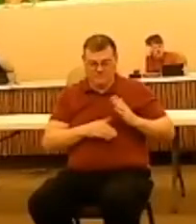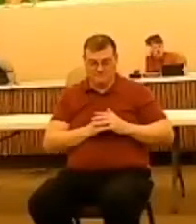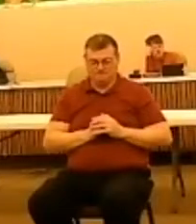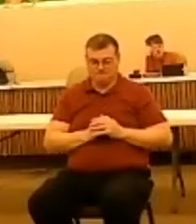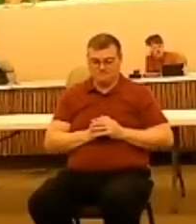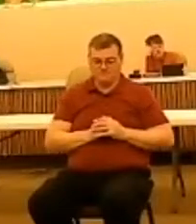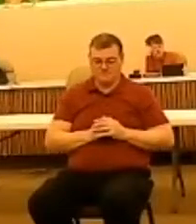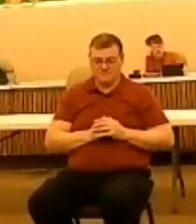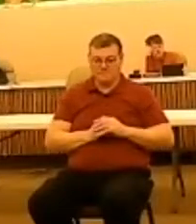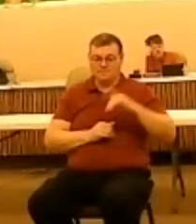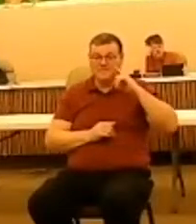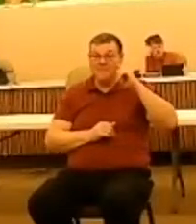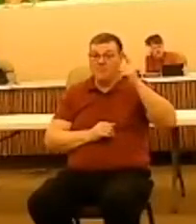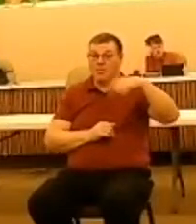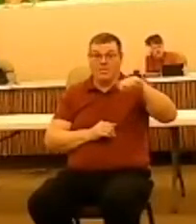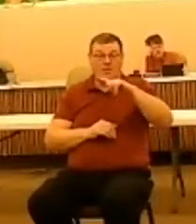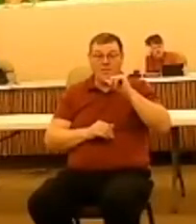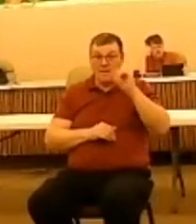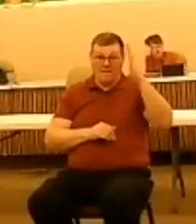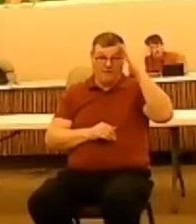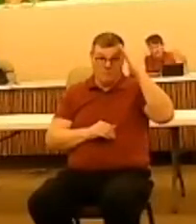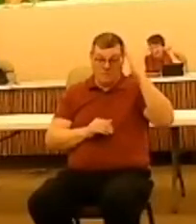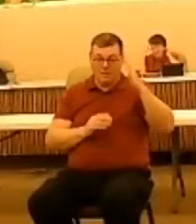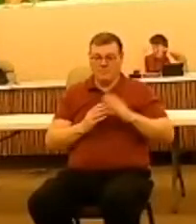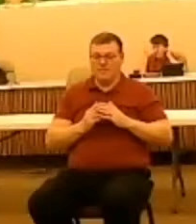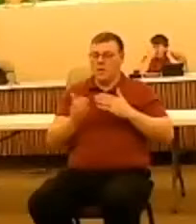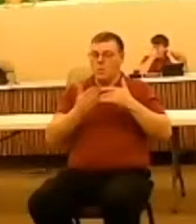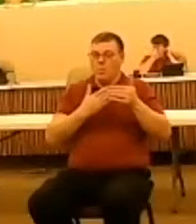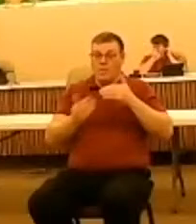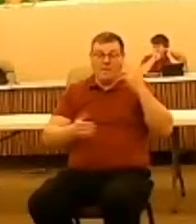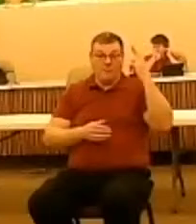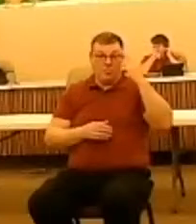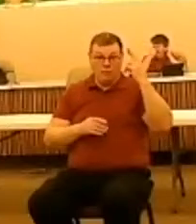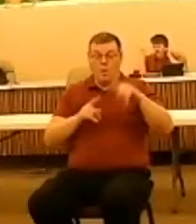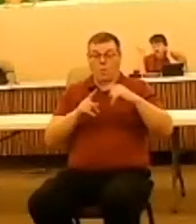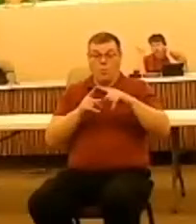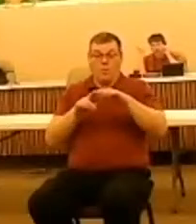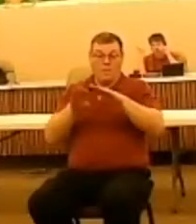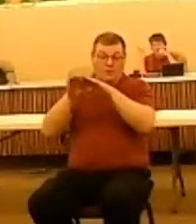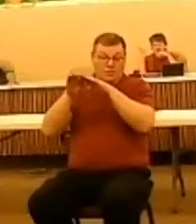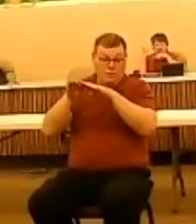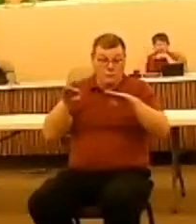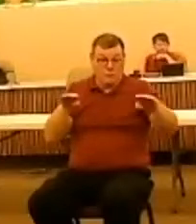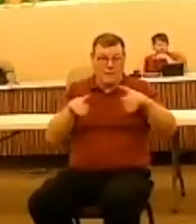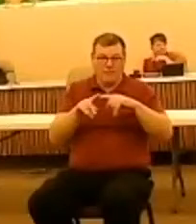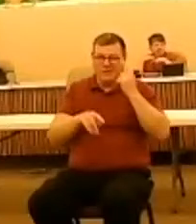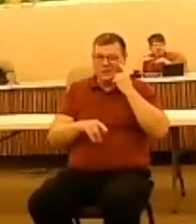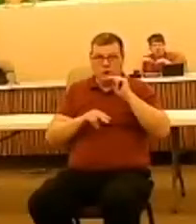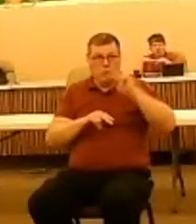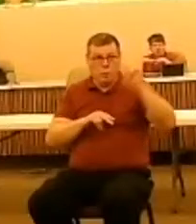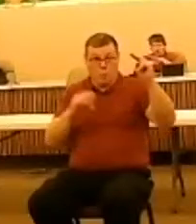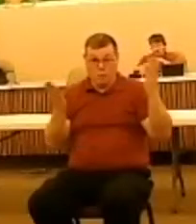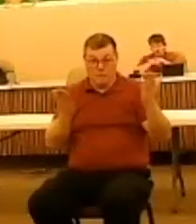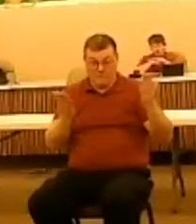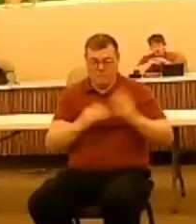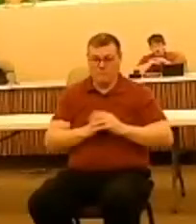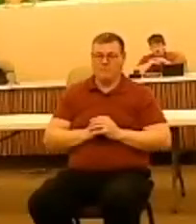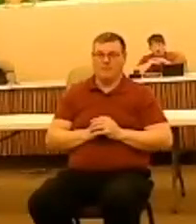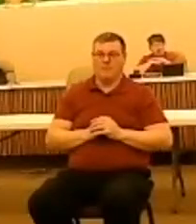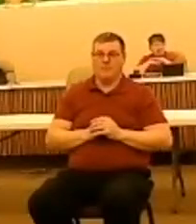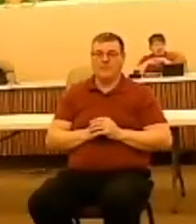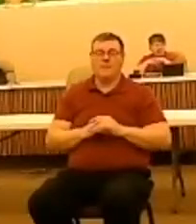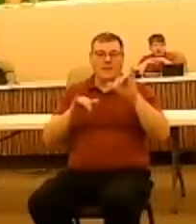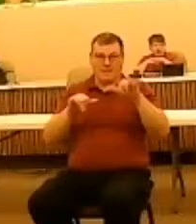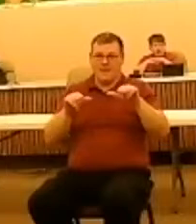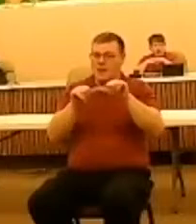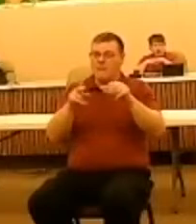So for those unfamiliar with this area, for whatever reason, when they graded the area just north of here, there's the neighborhood's